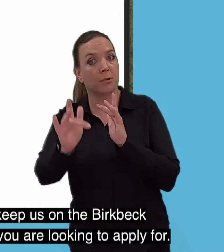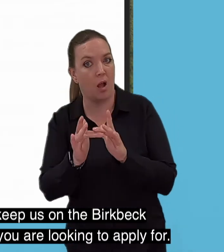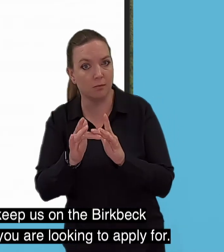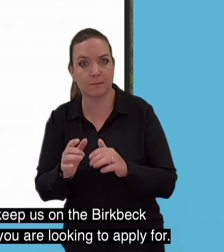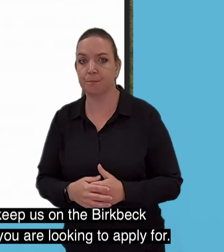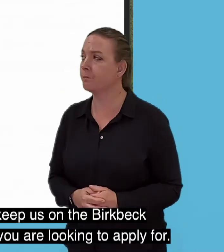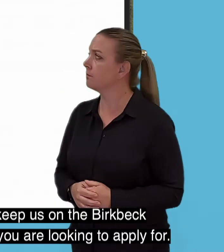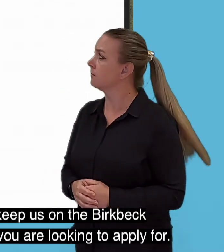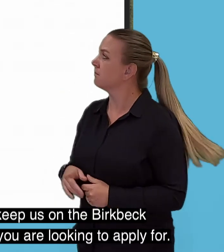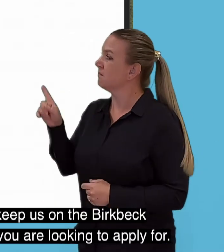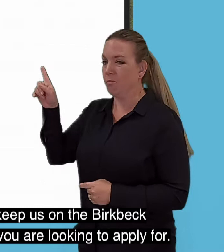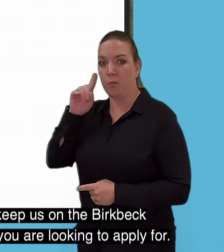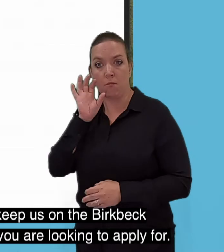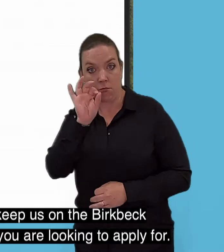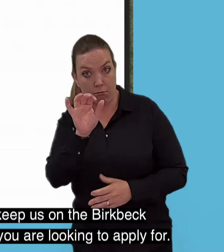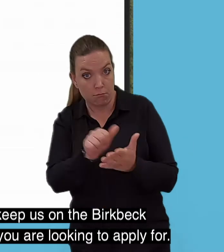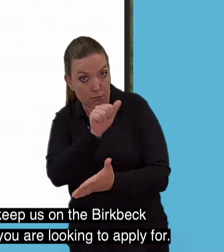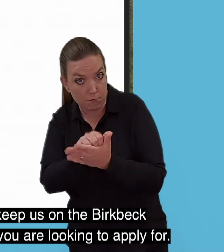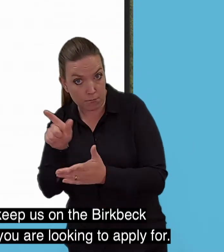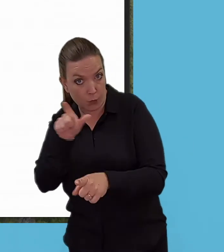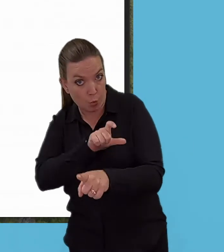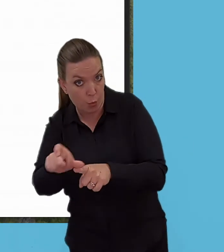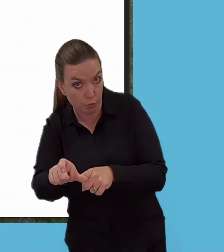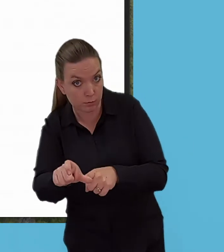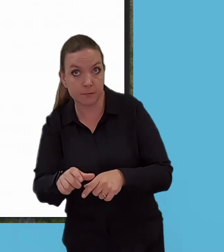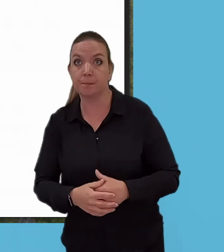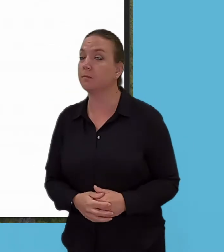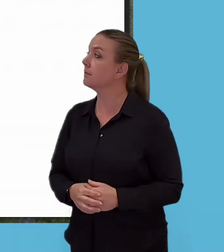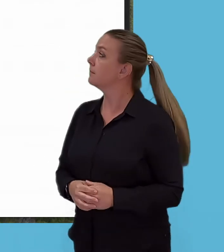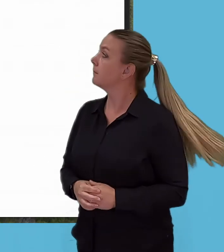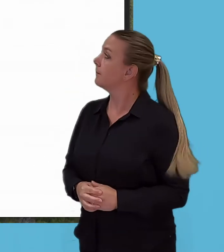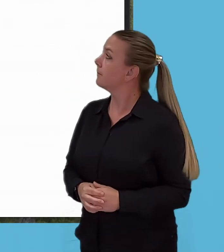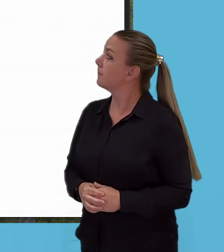website, where I'll ask you to confirm the course you are looking to apply for.